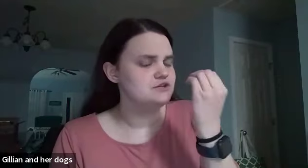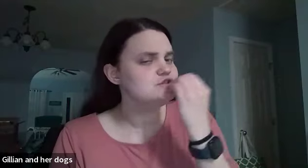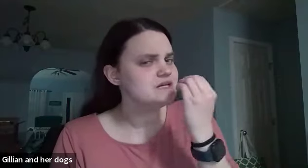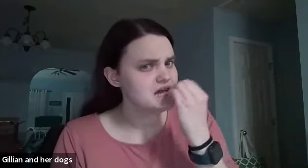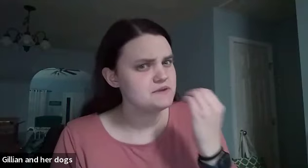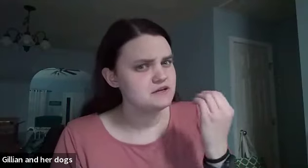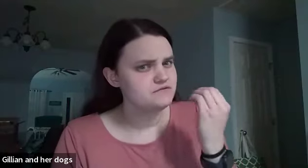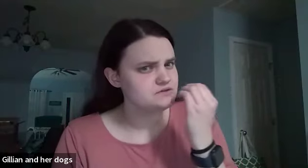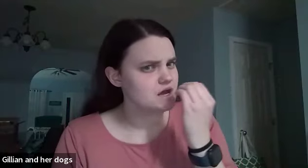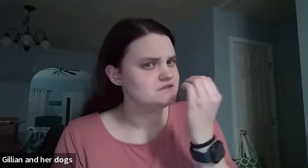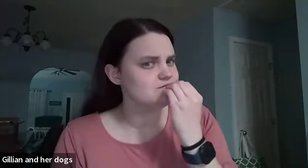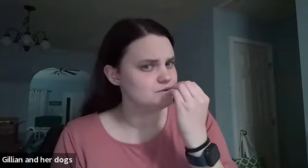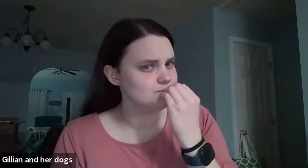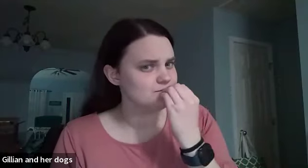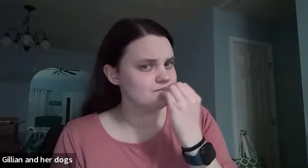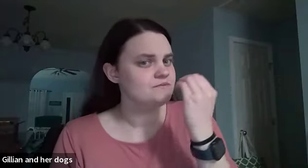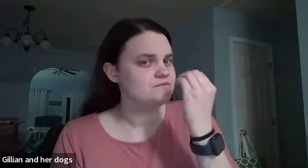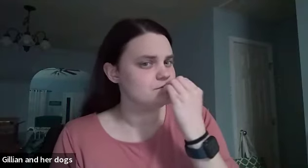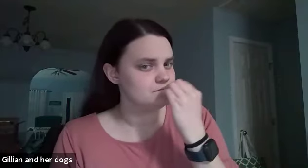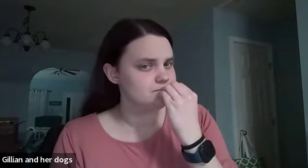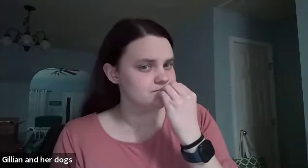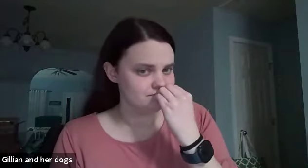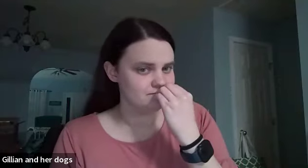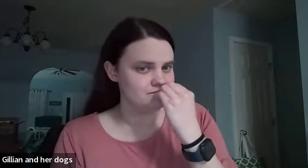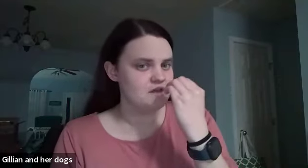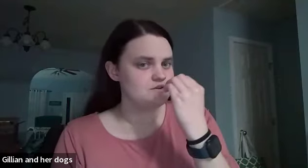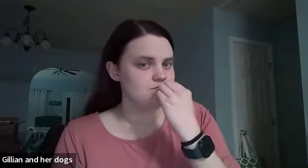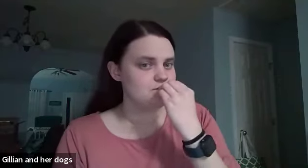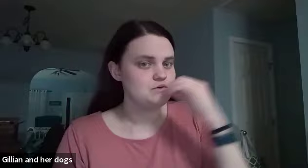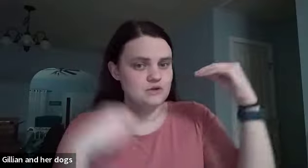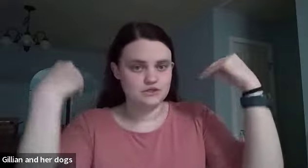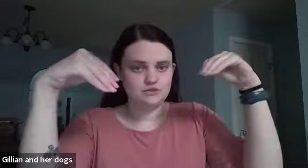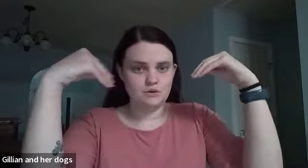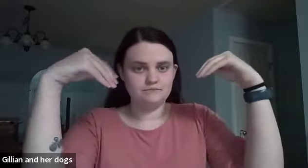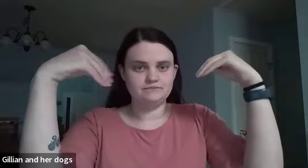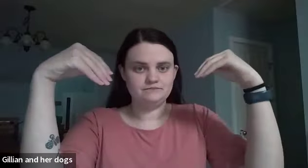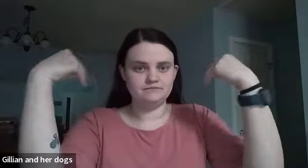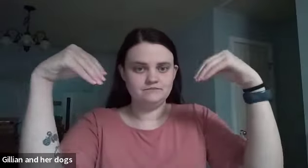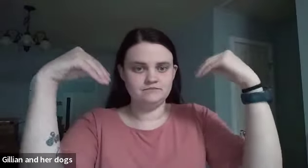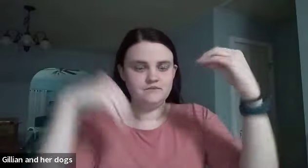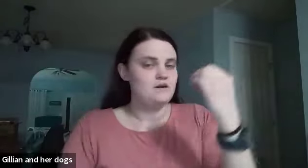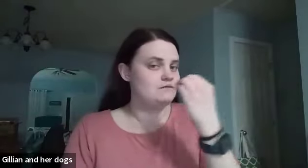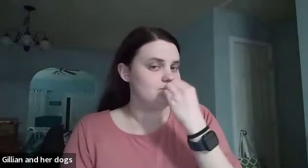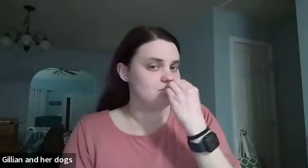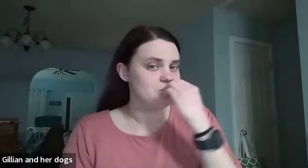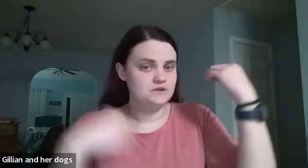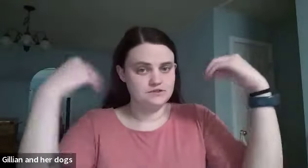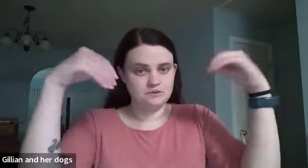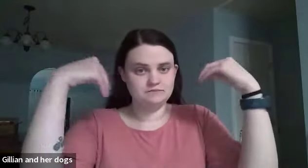you do want to tap it a few times. Food, food. So food, store, food, store.